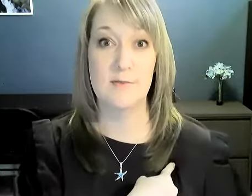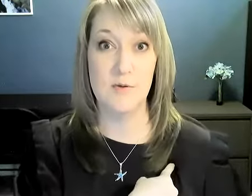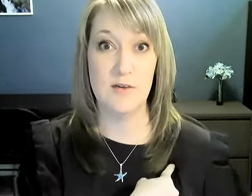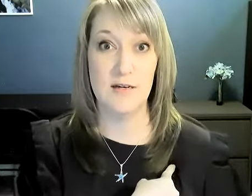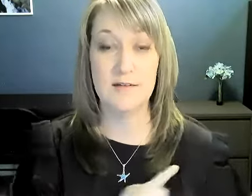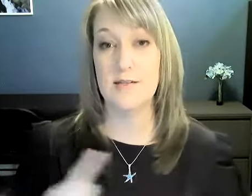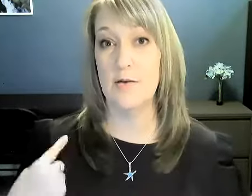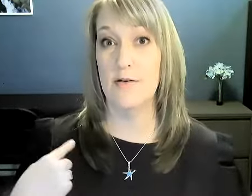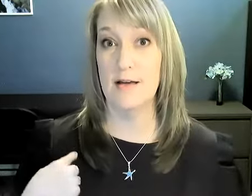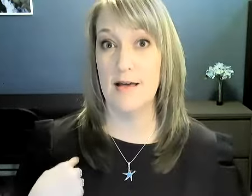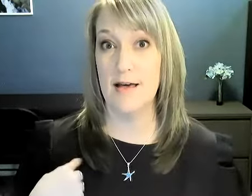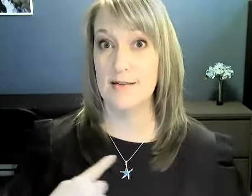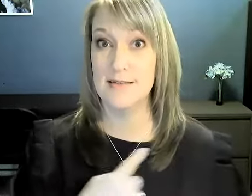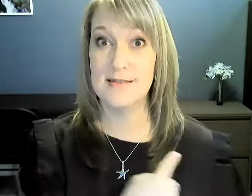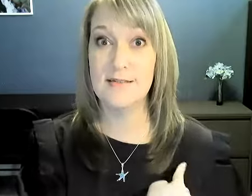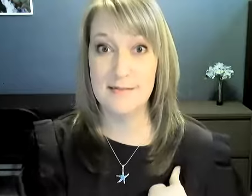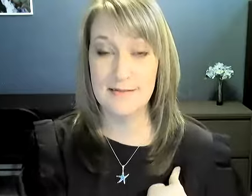move here. So us,